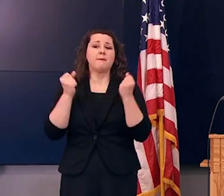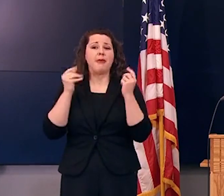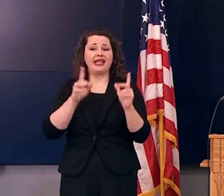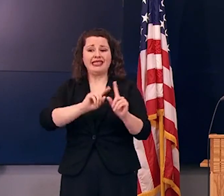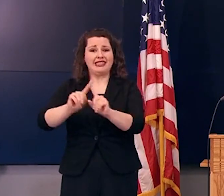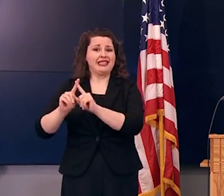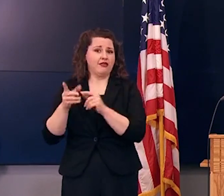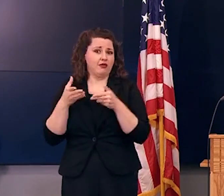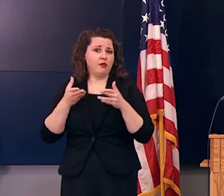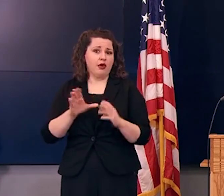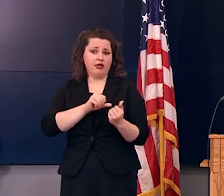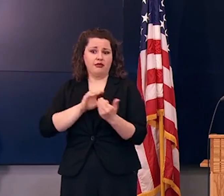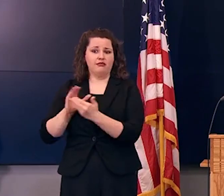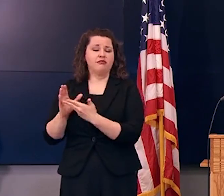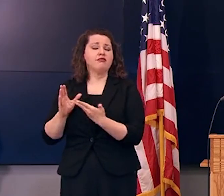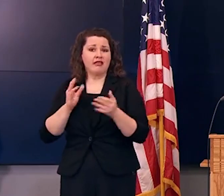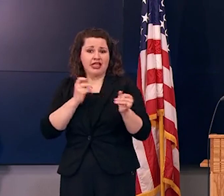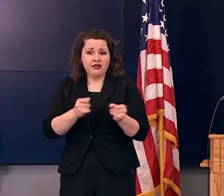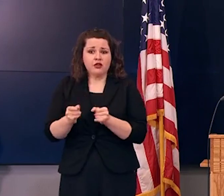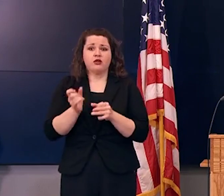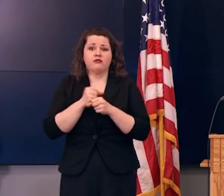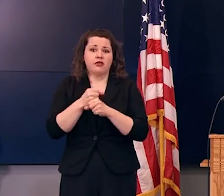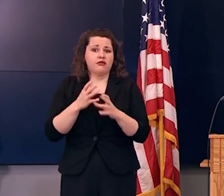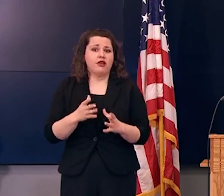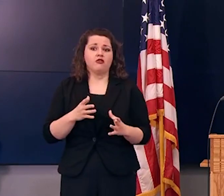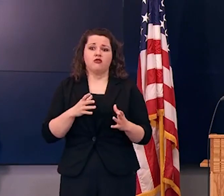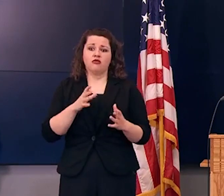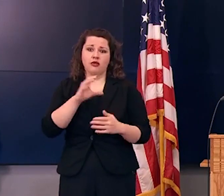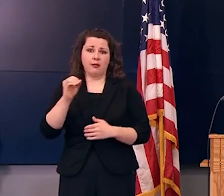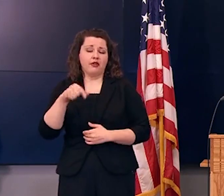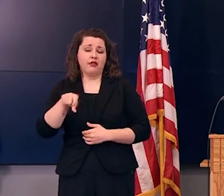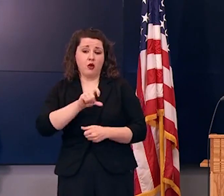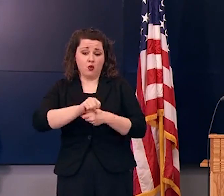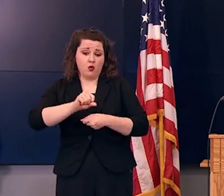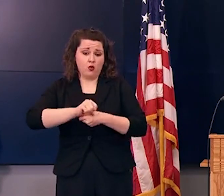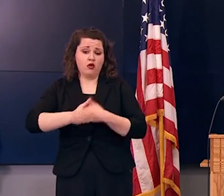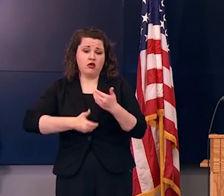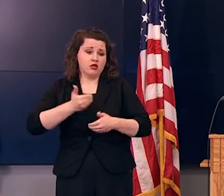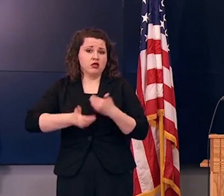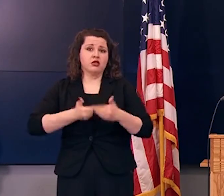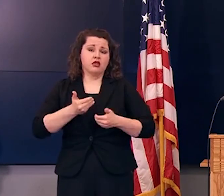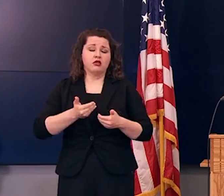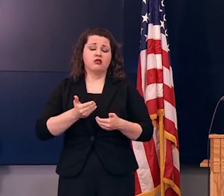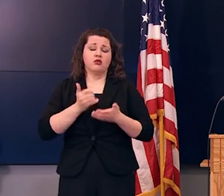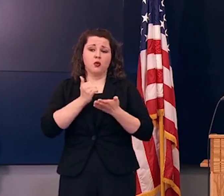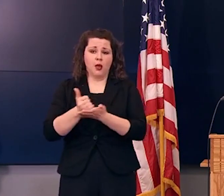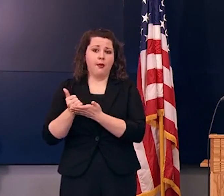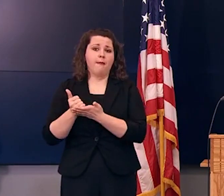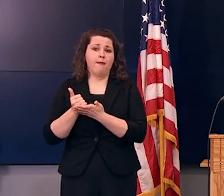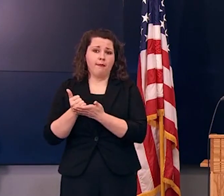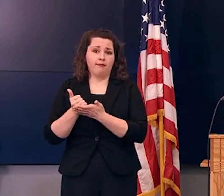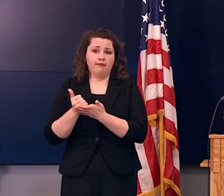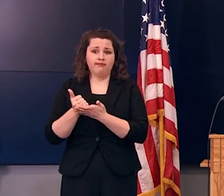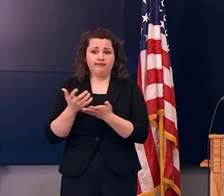ways that individuals and manufacturers and companies are working to help,